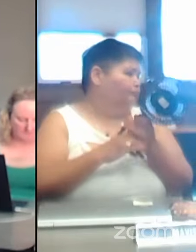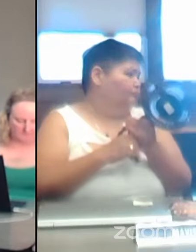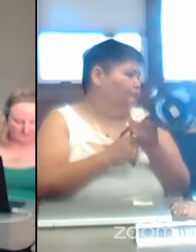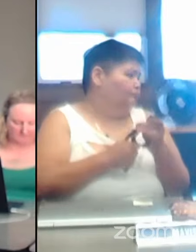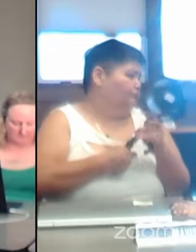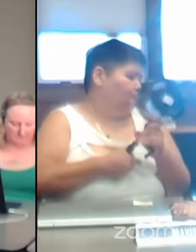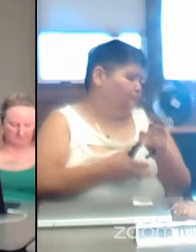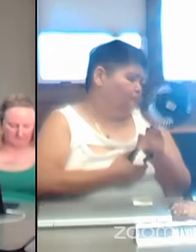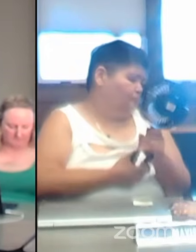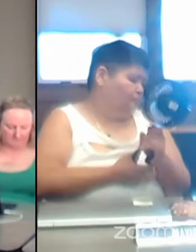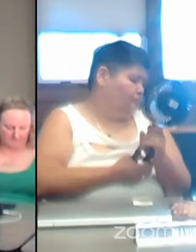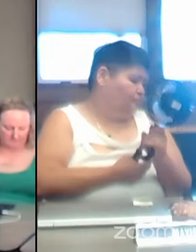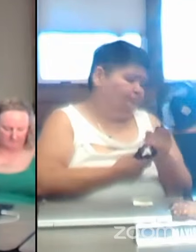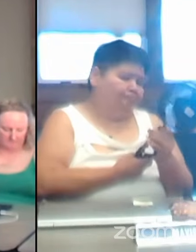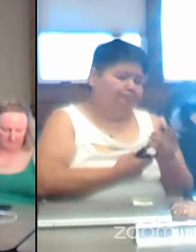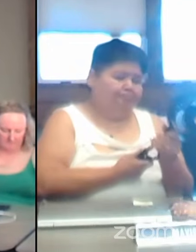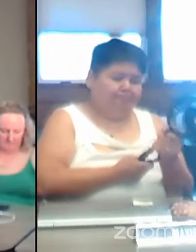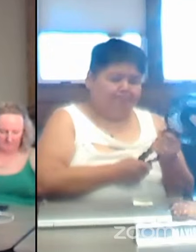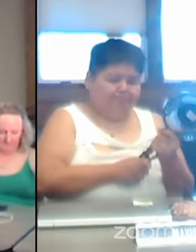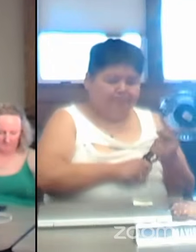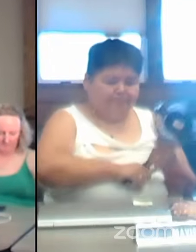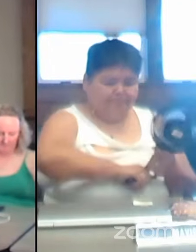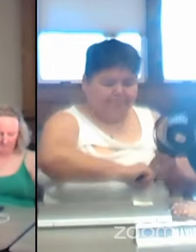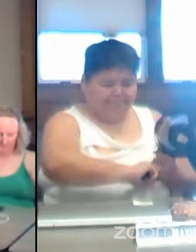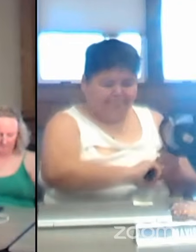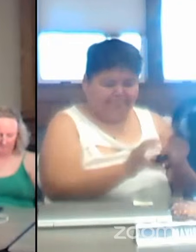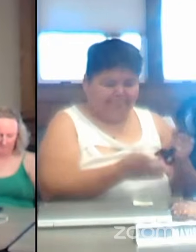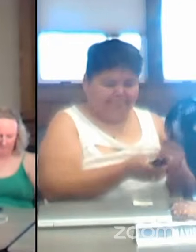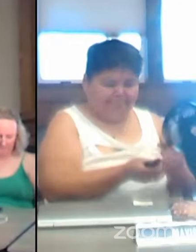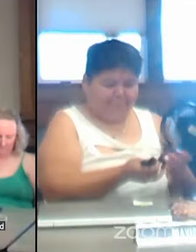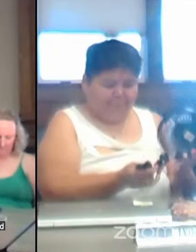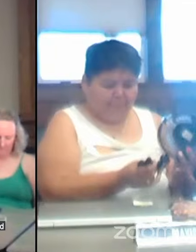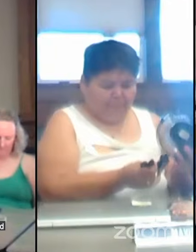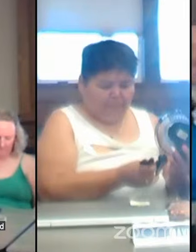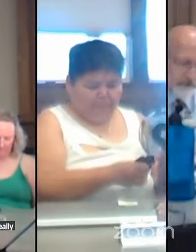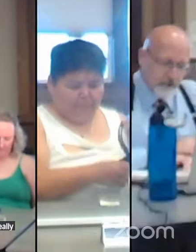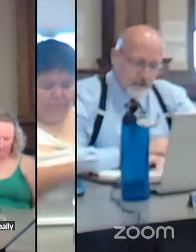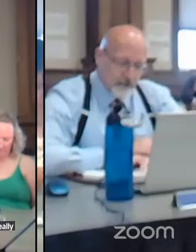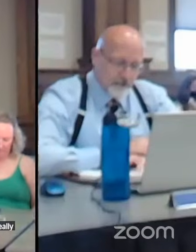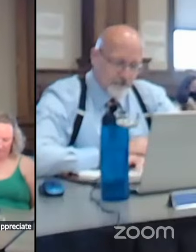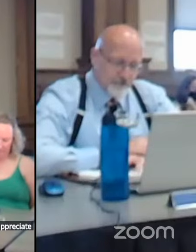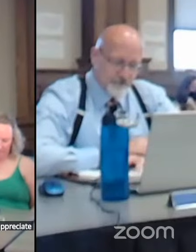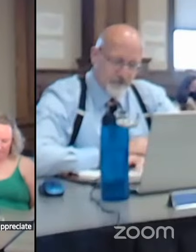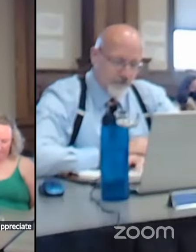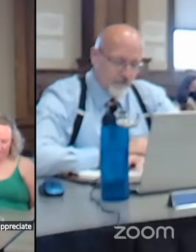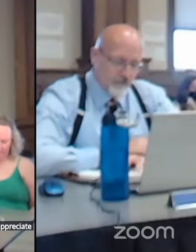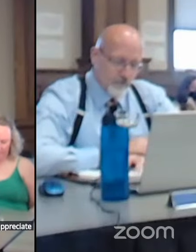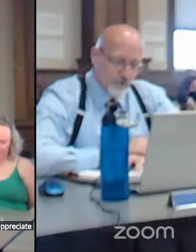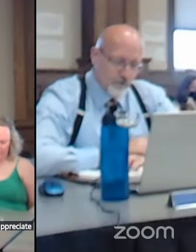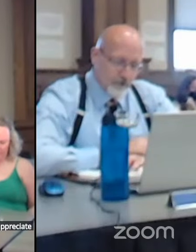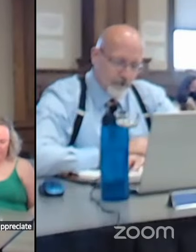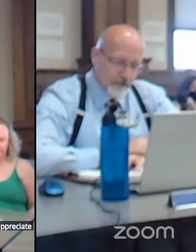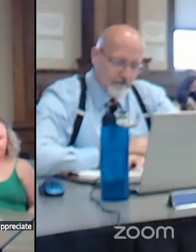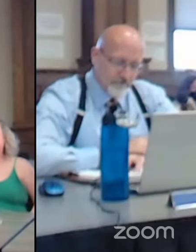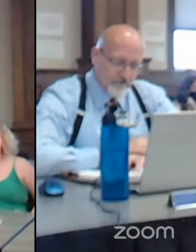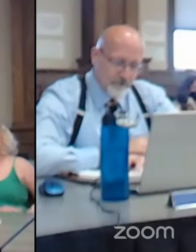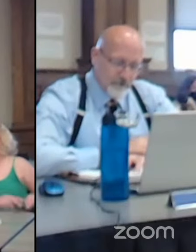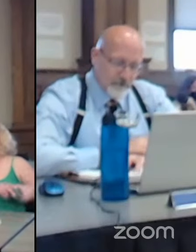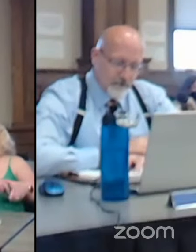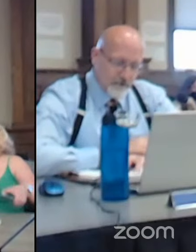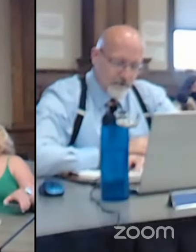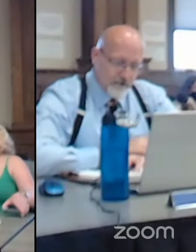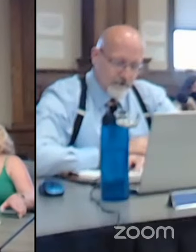the presentations earlier, I would really appreciate just a summary report